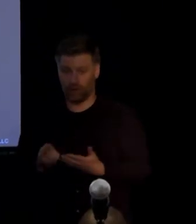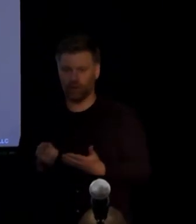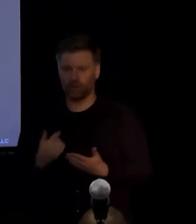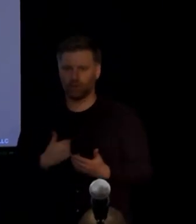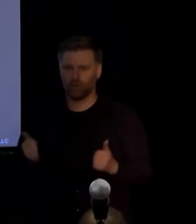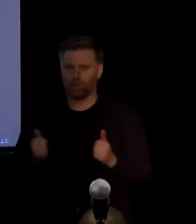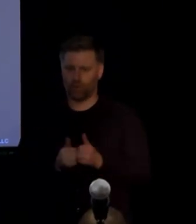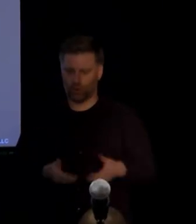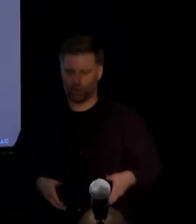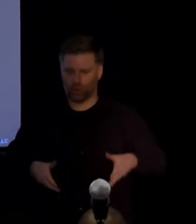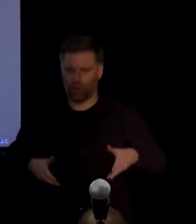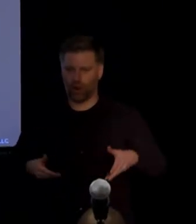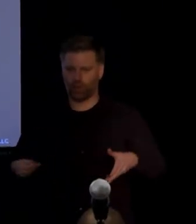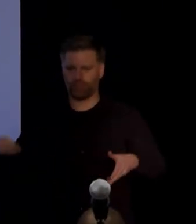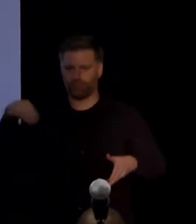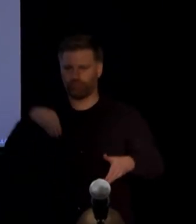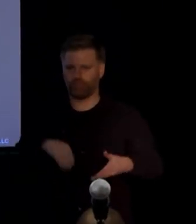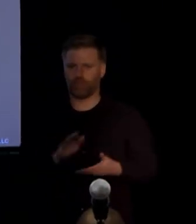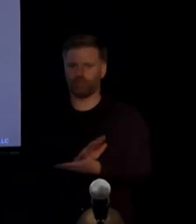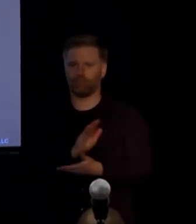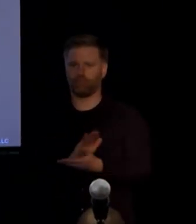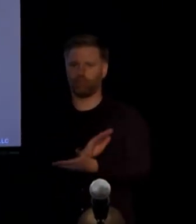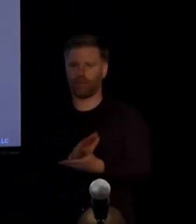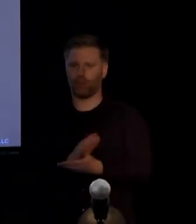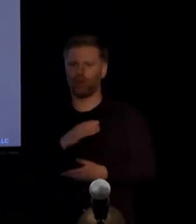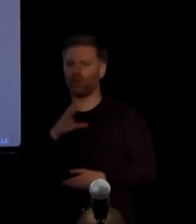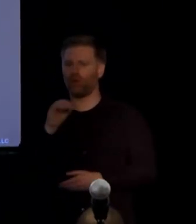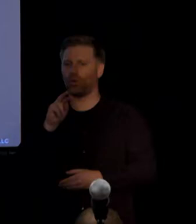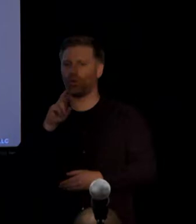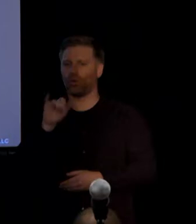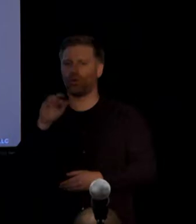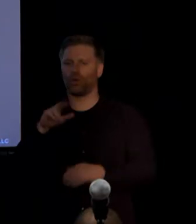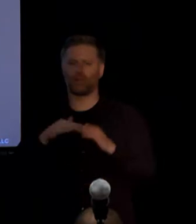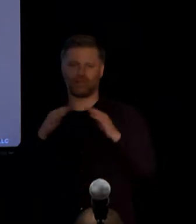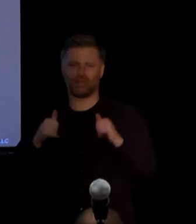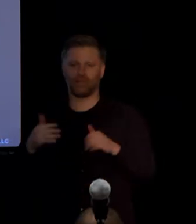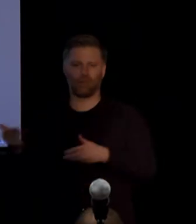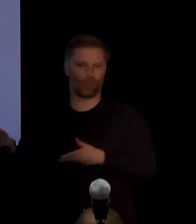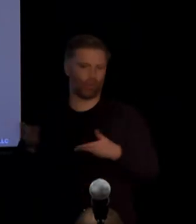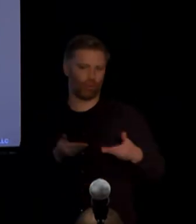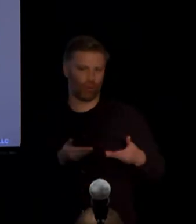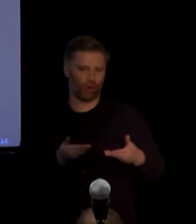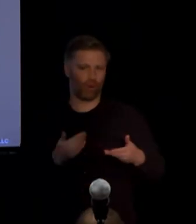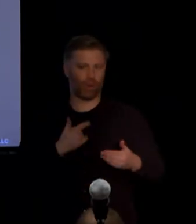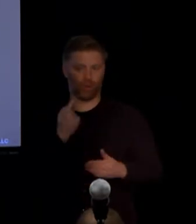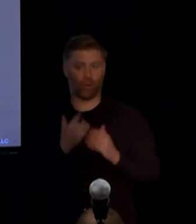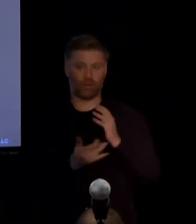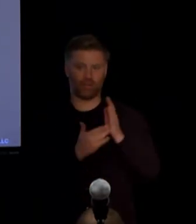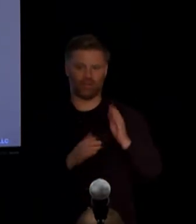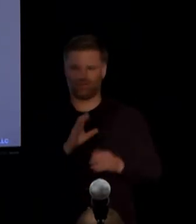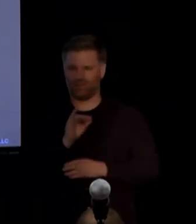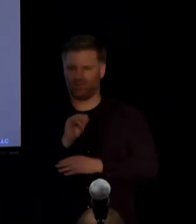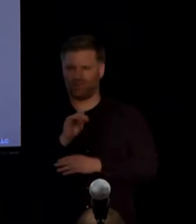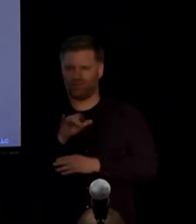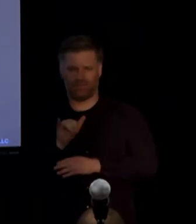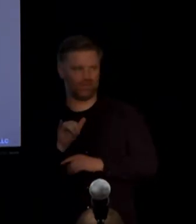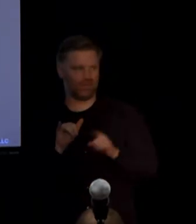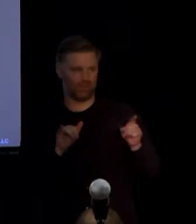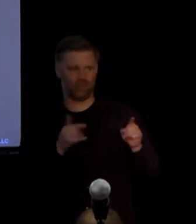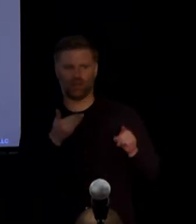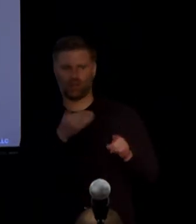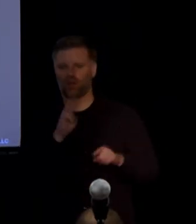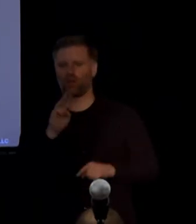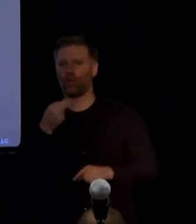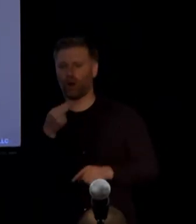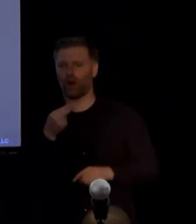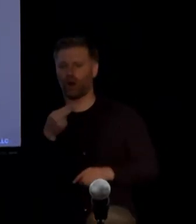courier system every day. And we have a dedicated technician Cindy at our warehouse